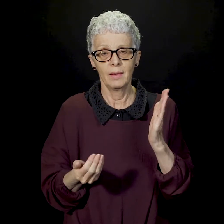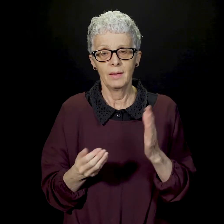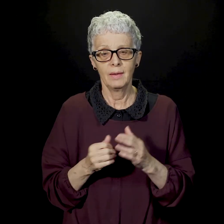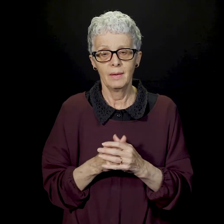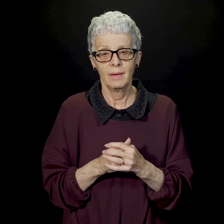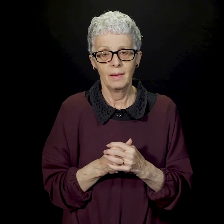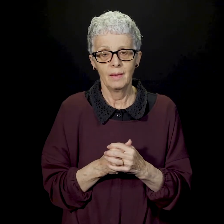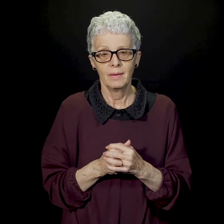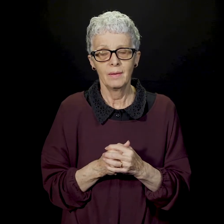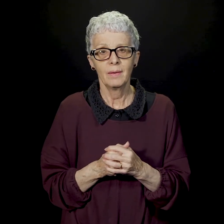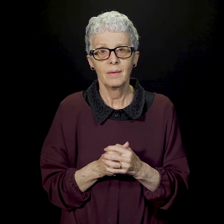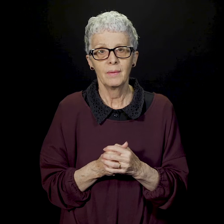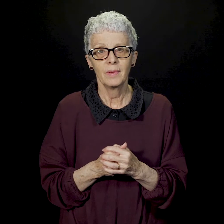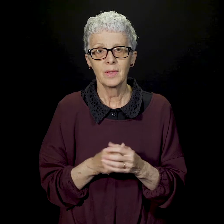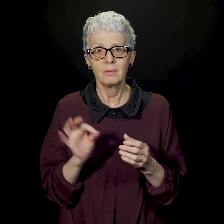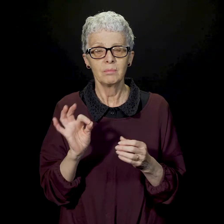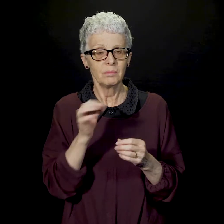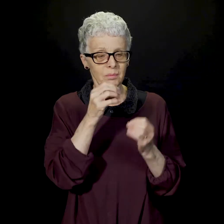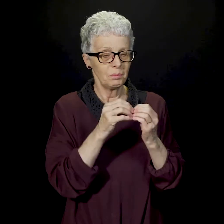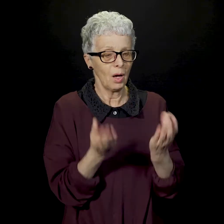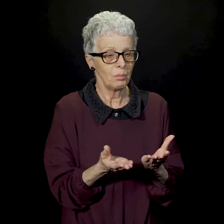but no one's got hard copy, right?